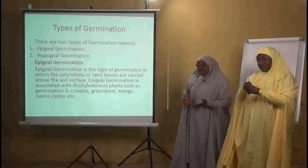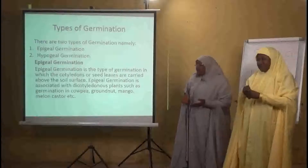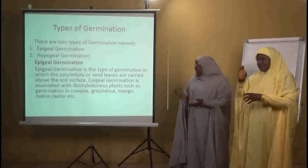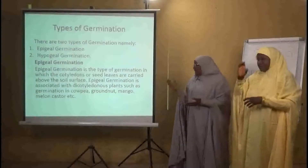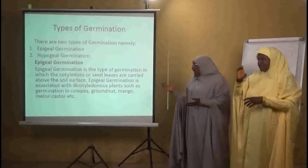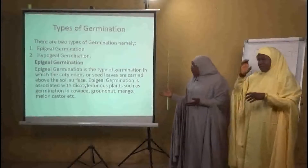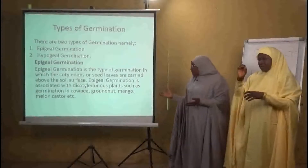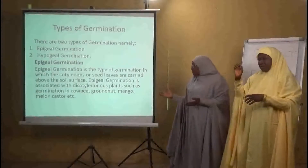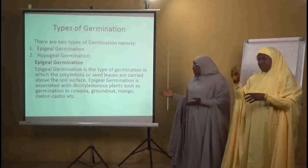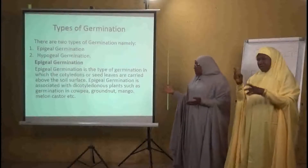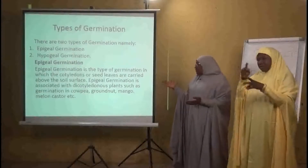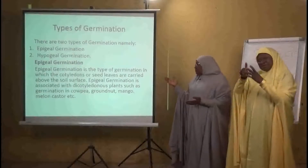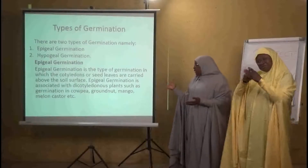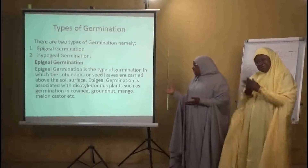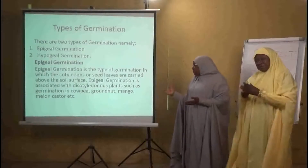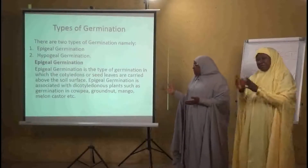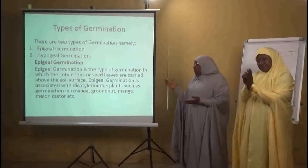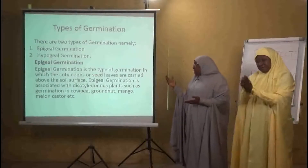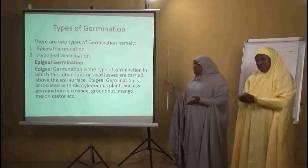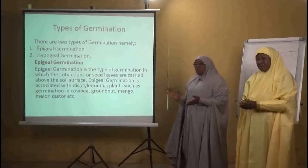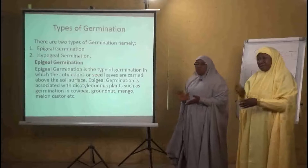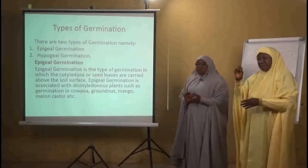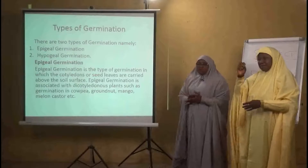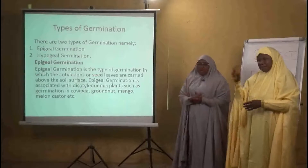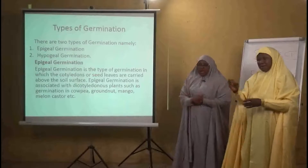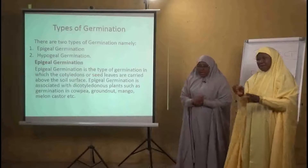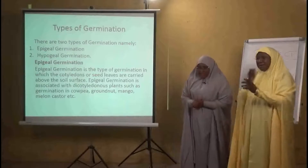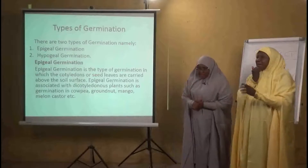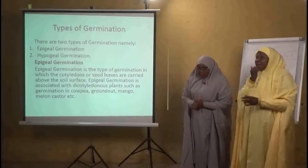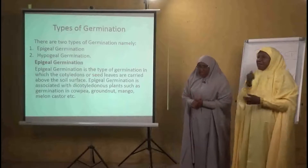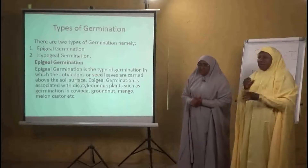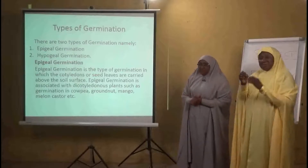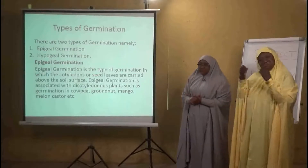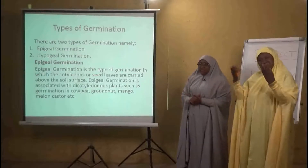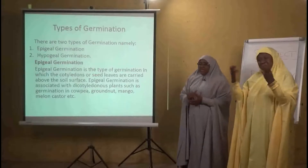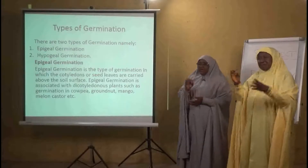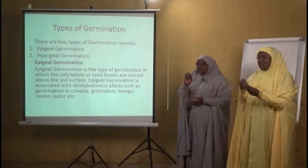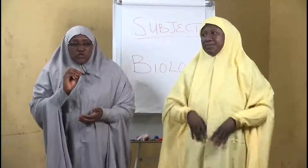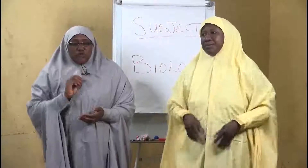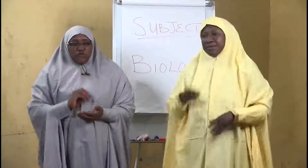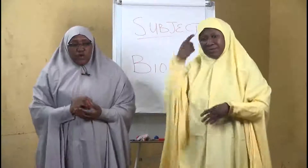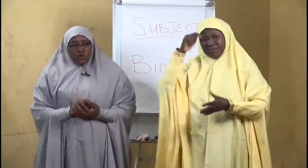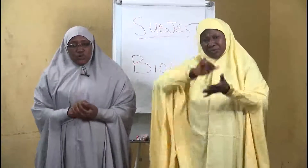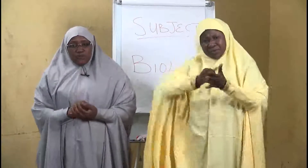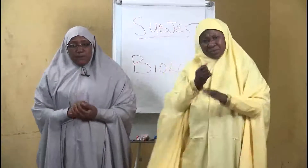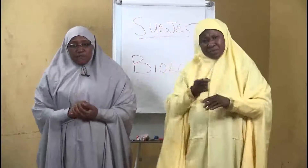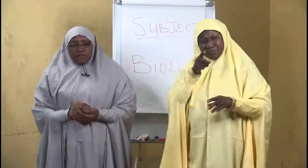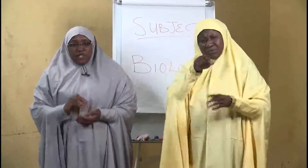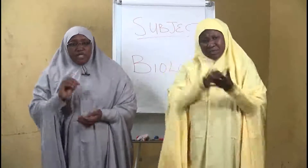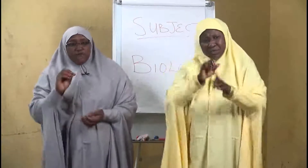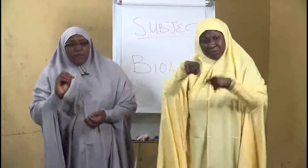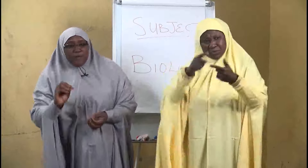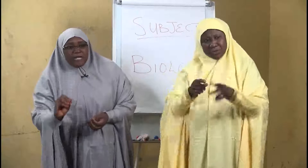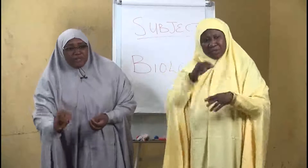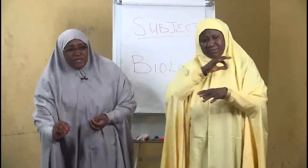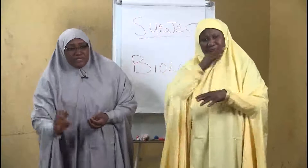beans, granite, melon, mango, etc., etc. For those of you that go to the farm,